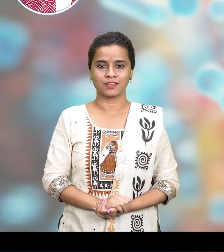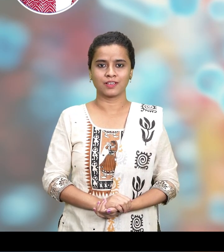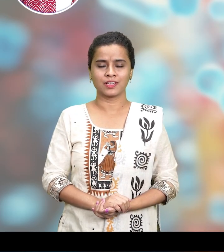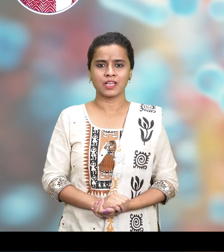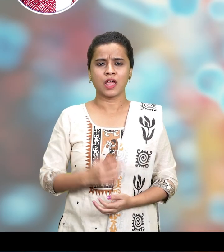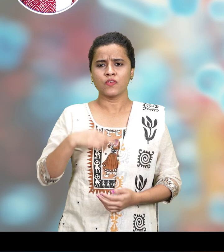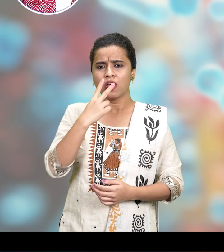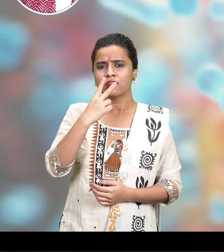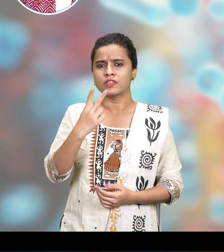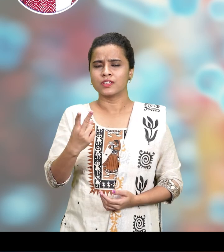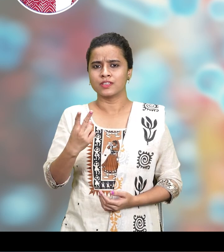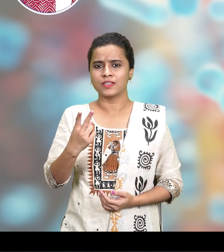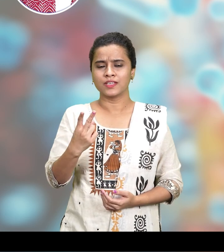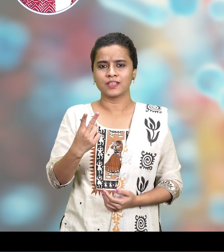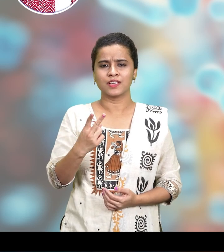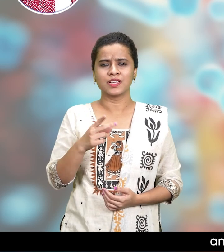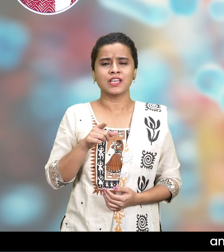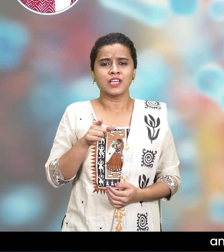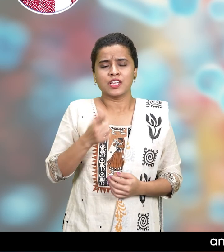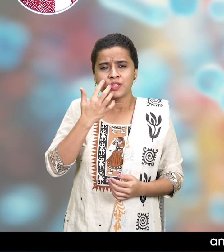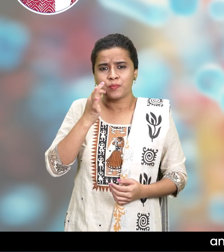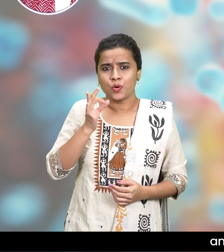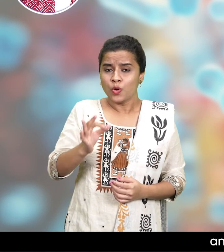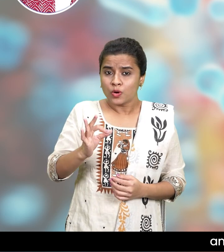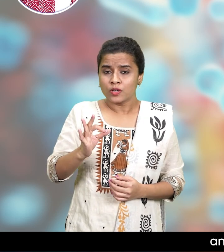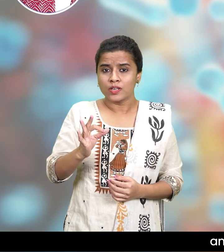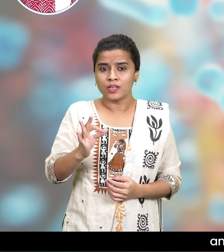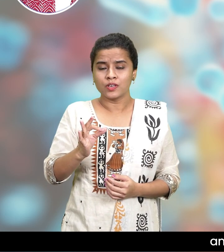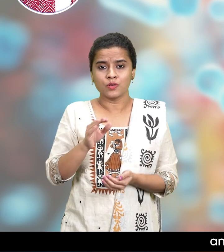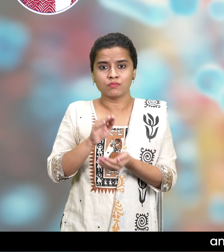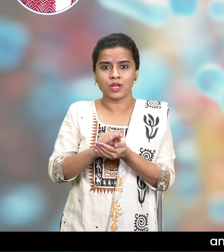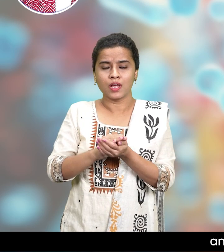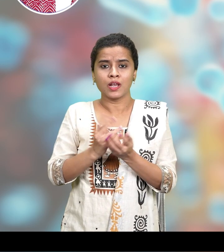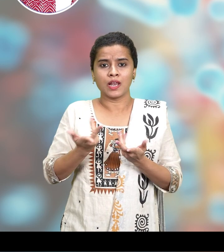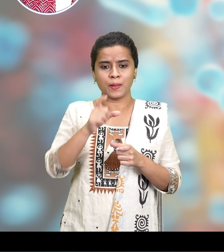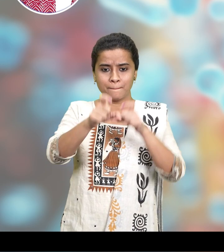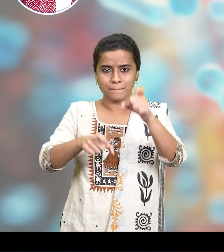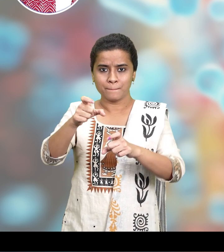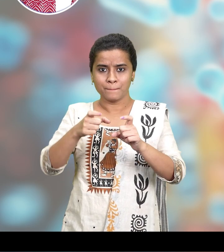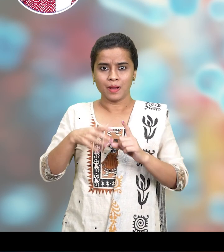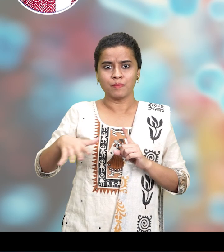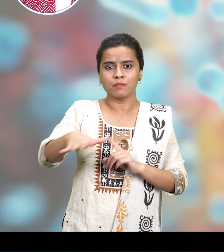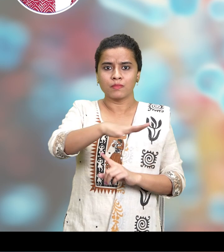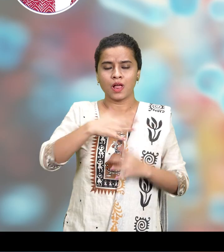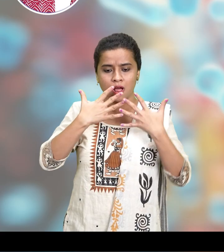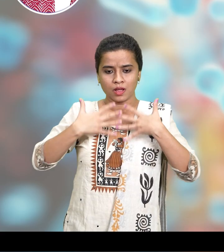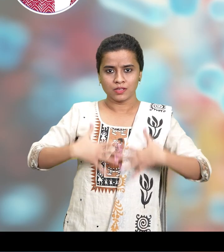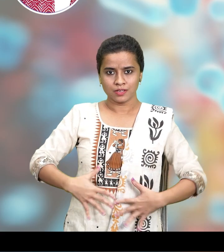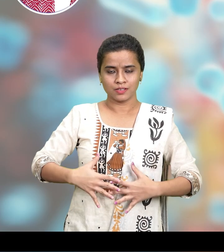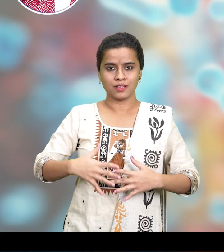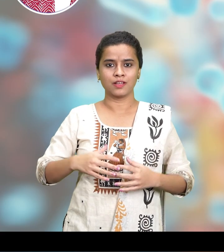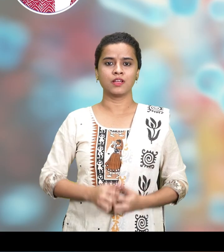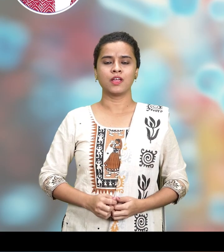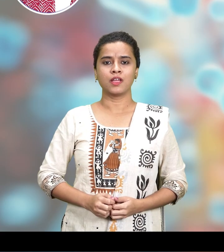As we have seen, it is important to keep public health and